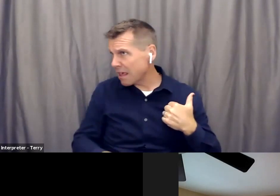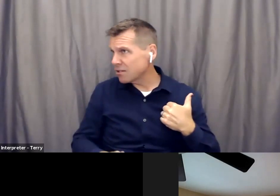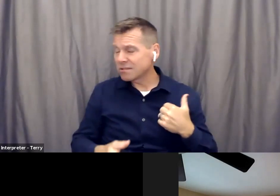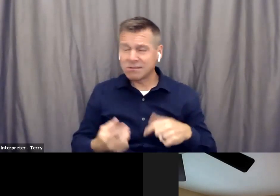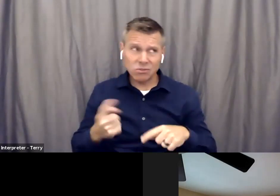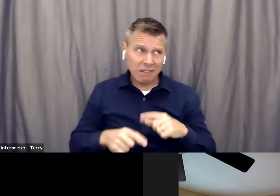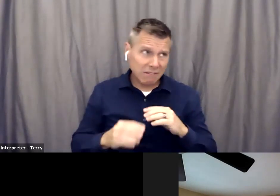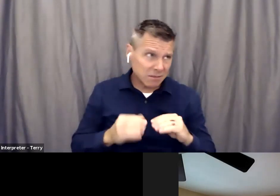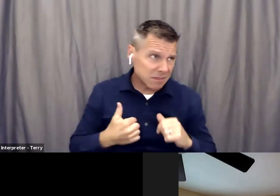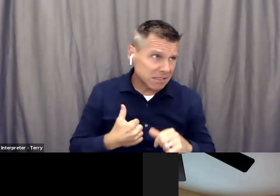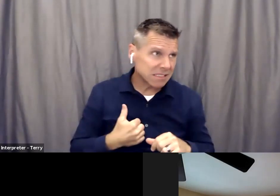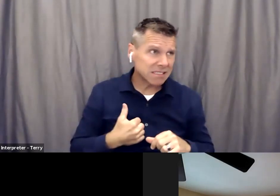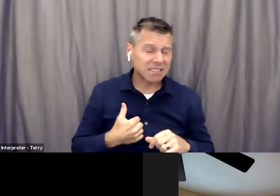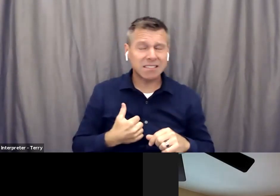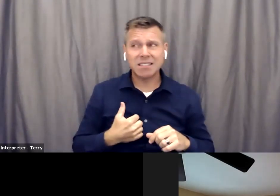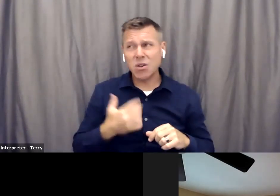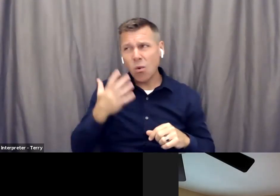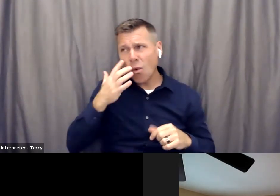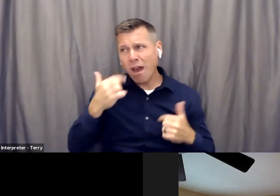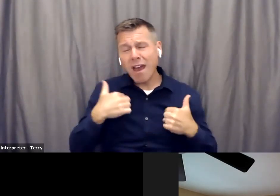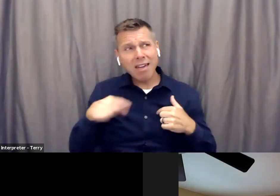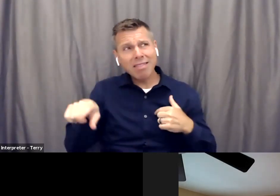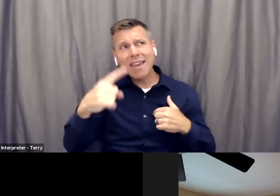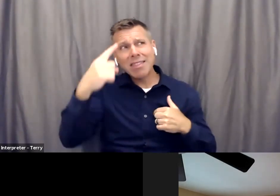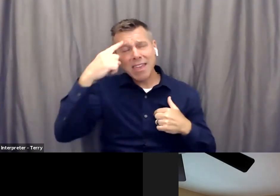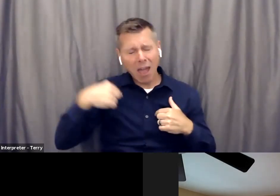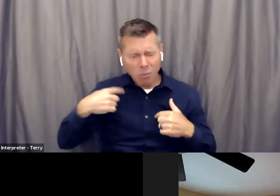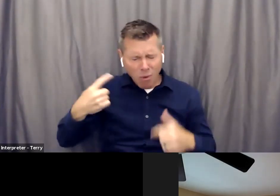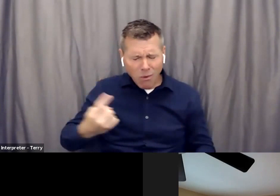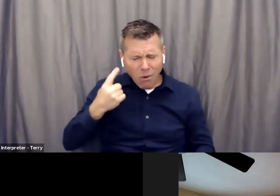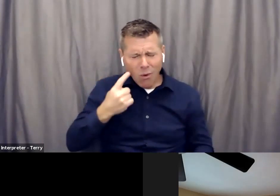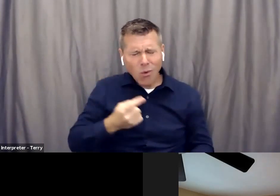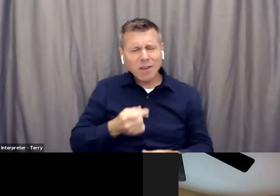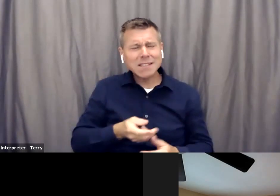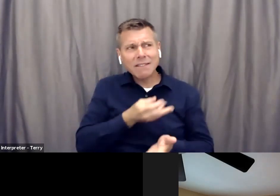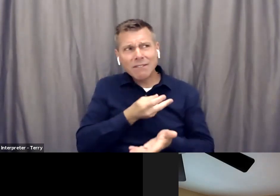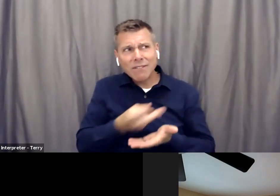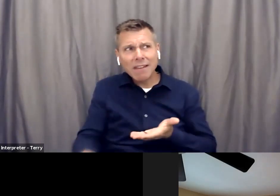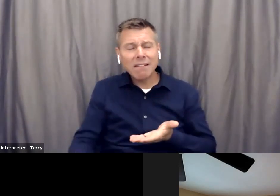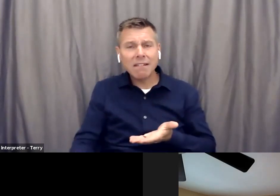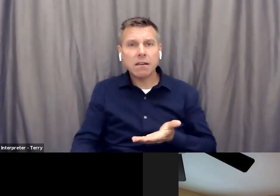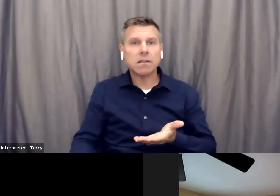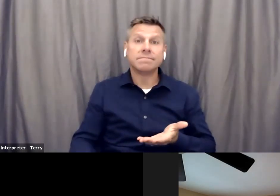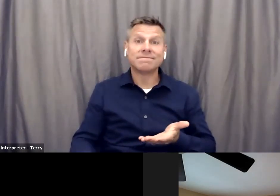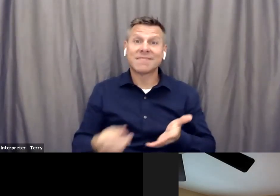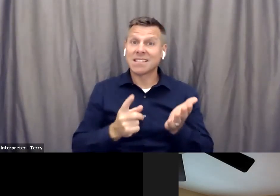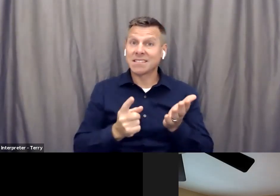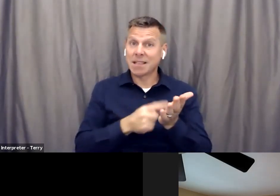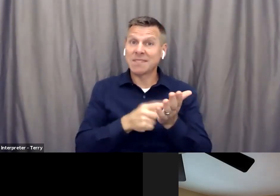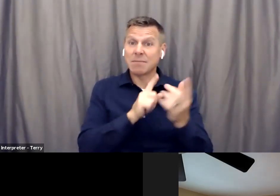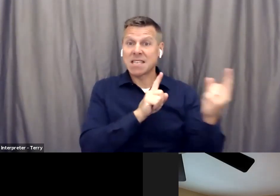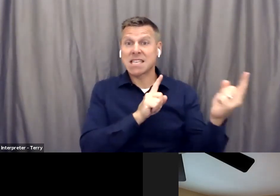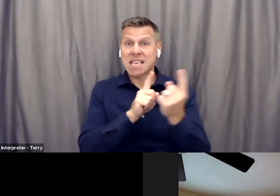did anybody want me to fail? Why is this me? And sometimes they even come to us like